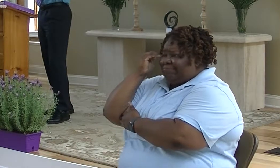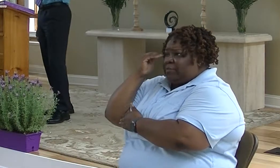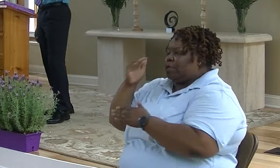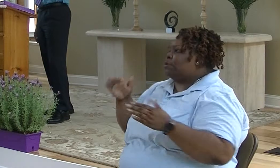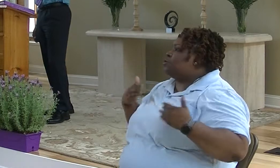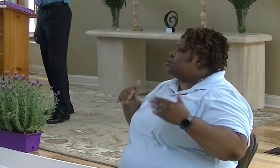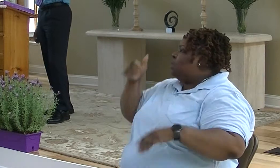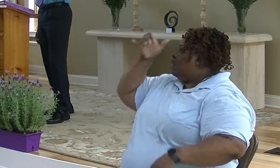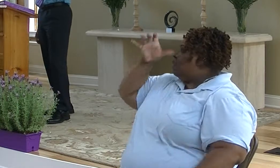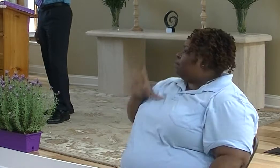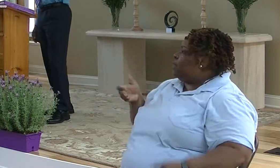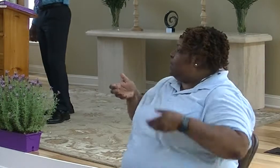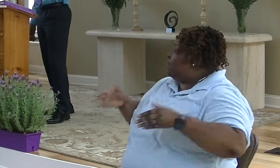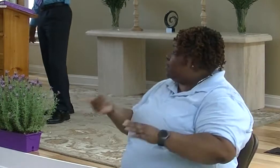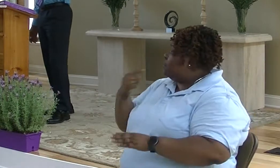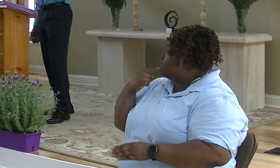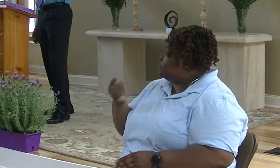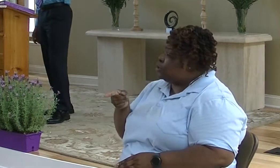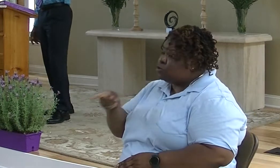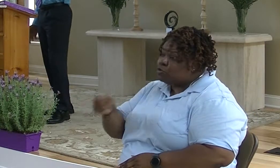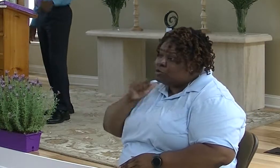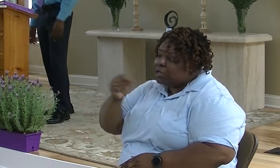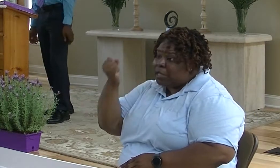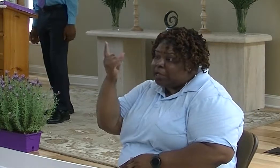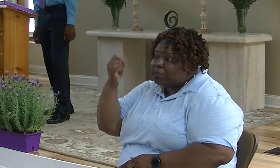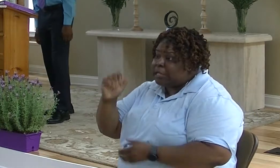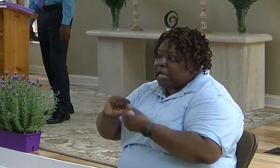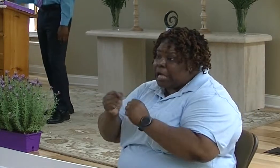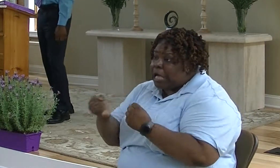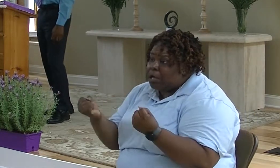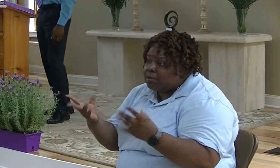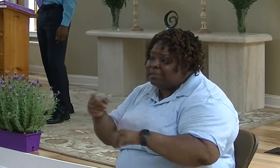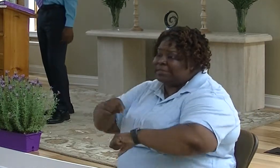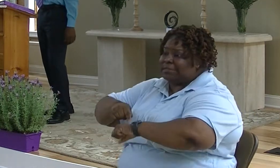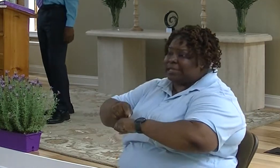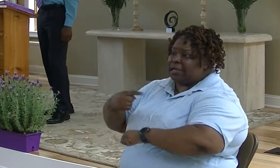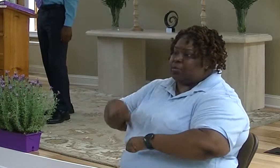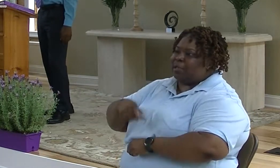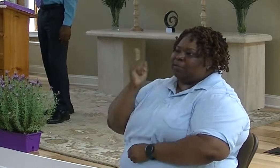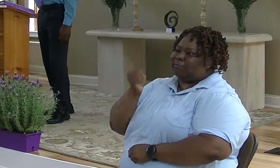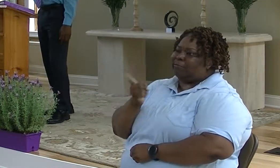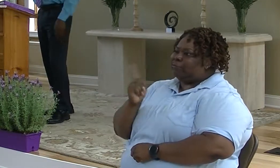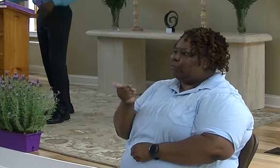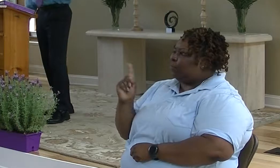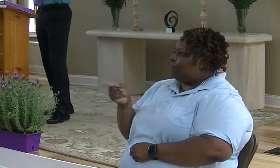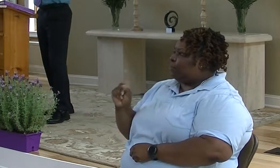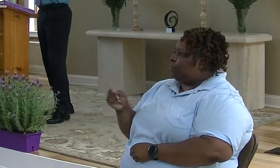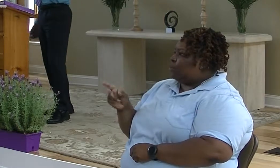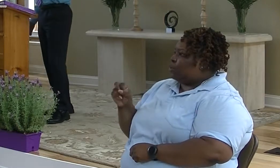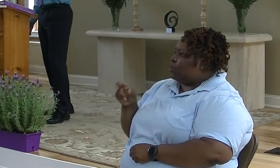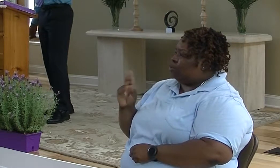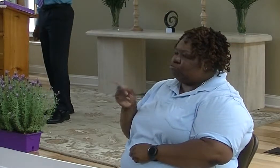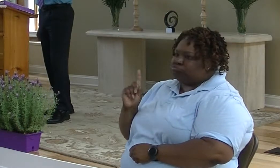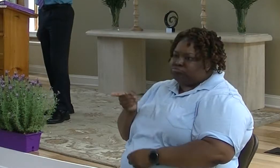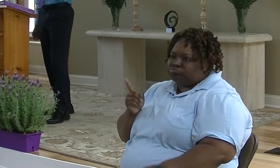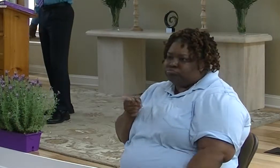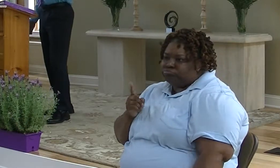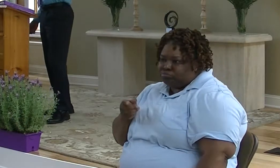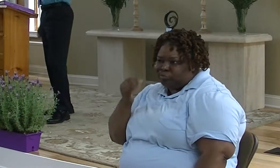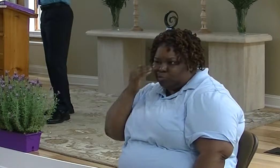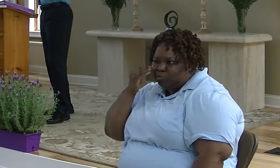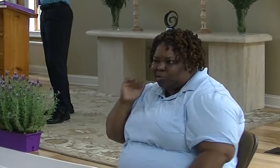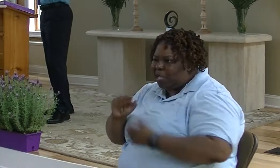Young man, let me tell you, do you not understand how many times have we had a finger? Or the proverbial